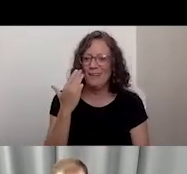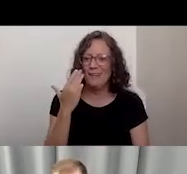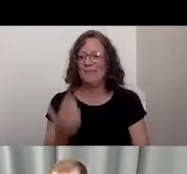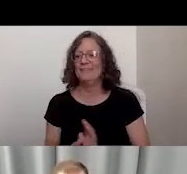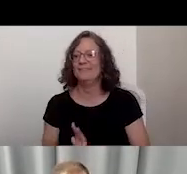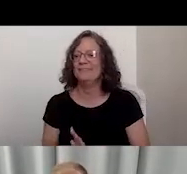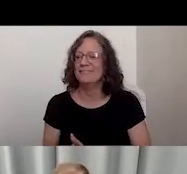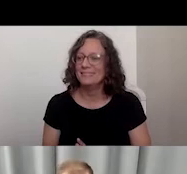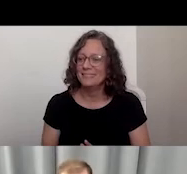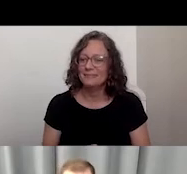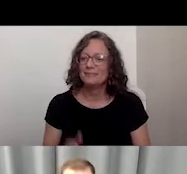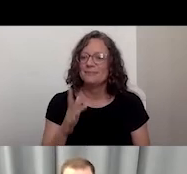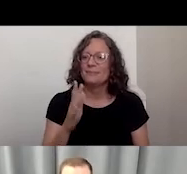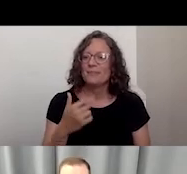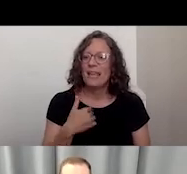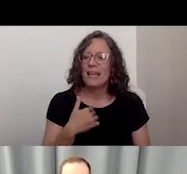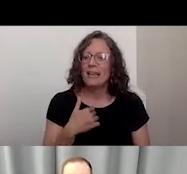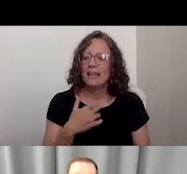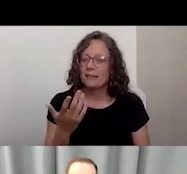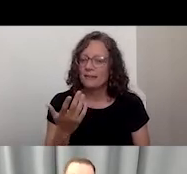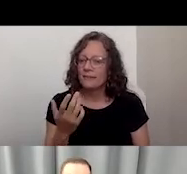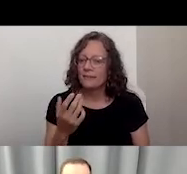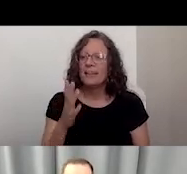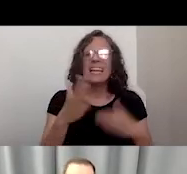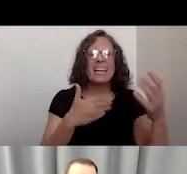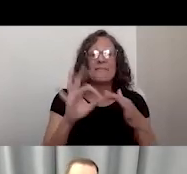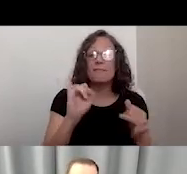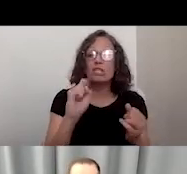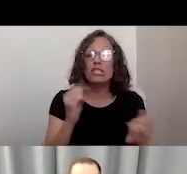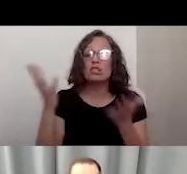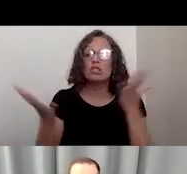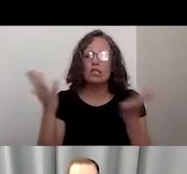wouldn't want me taking yours from you.